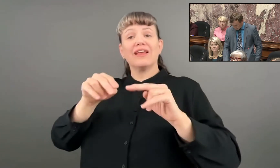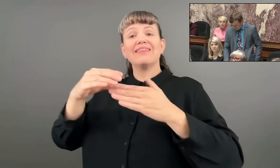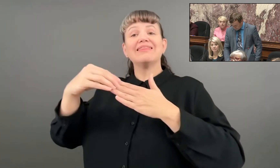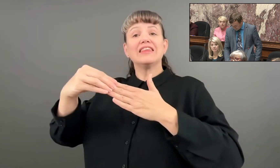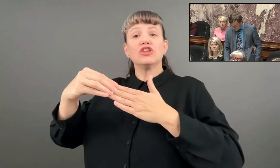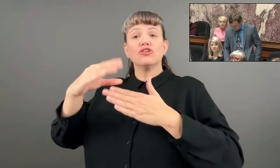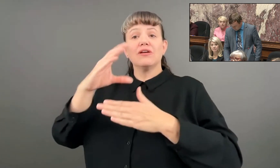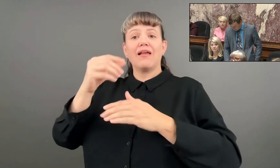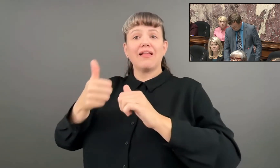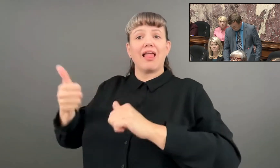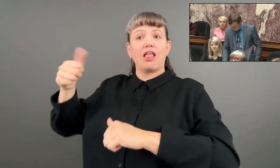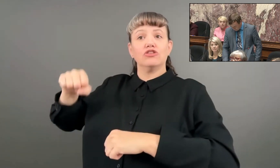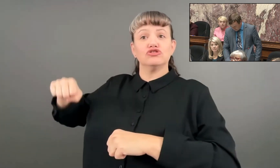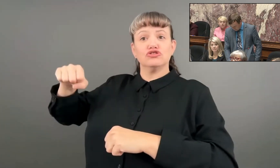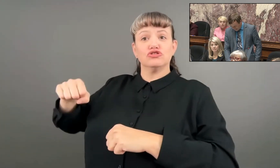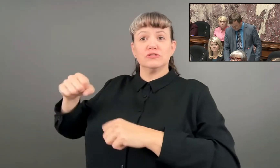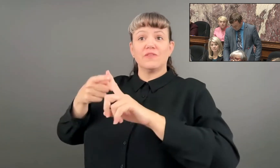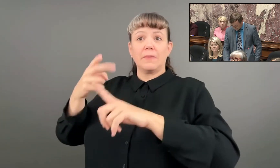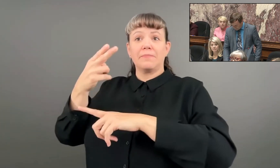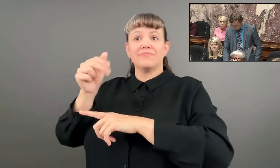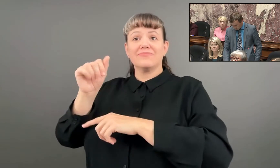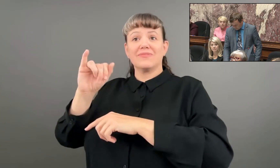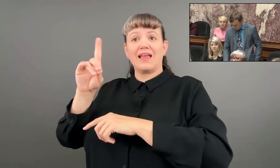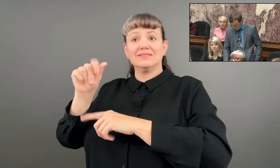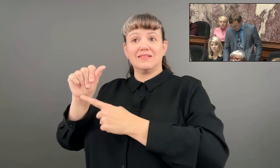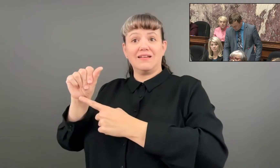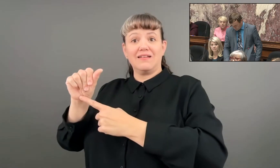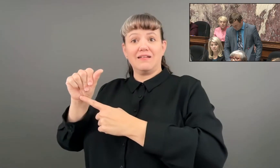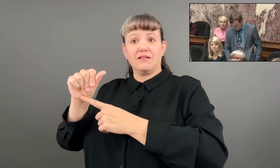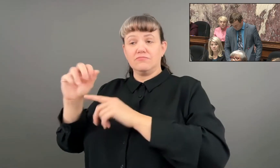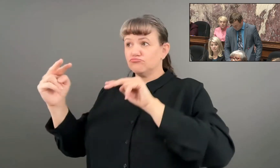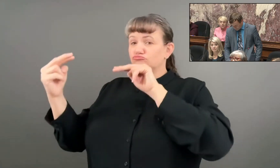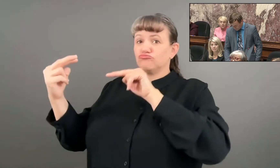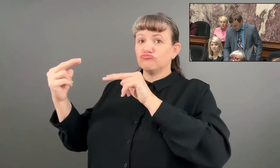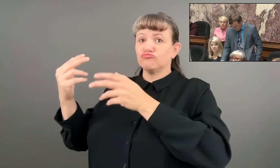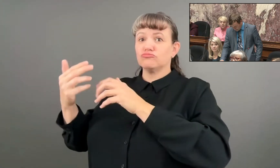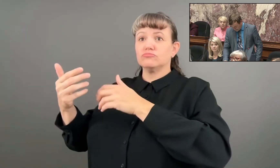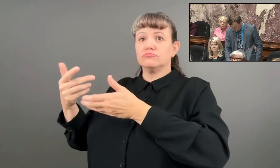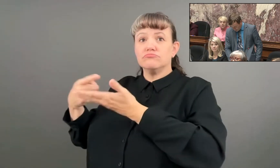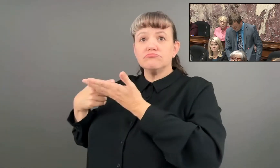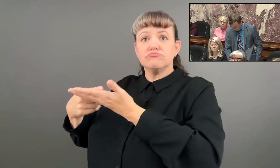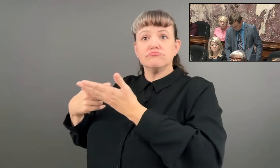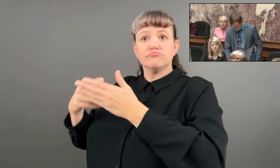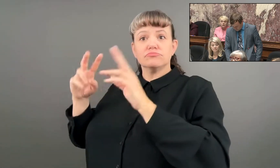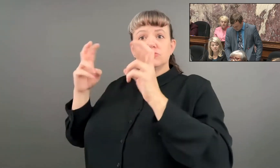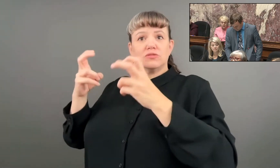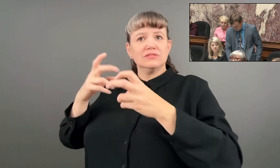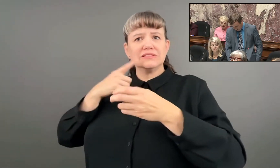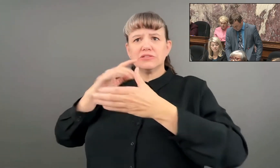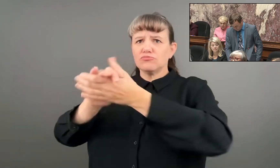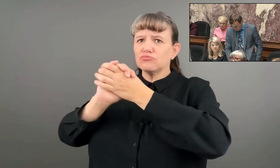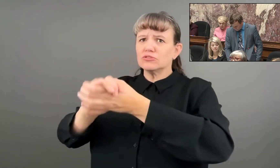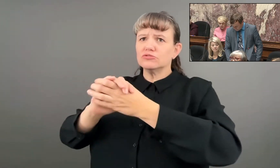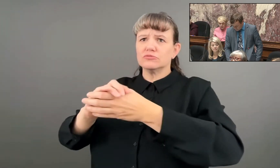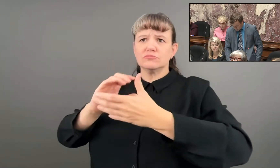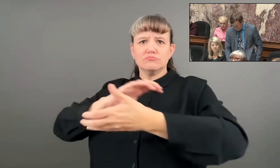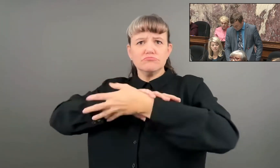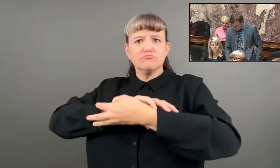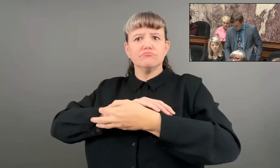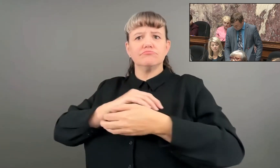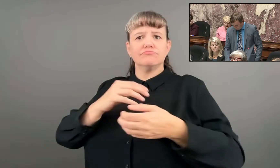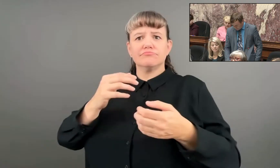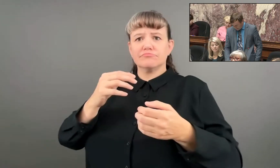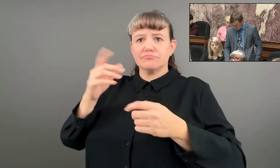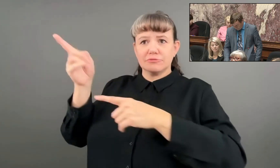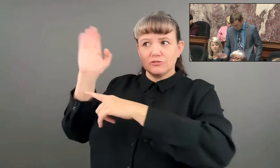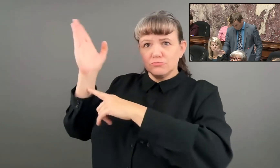saying congratulations. For me, the path to reconciliation is of utmost importance." Later on in his speech, he said, quote, "We actually